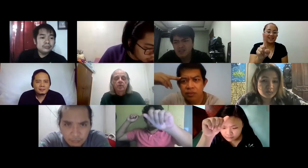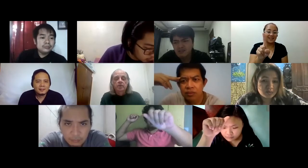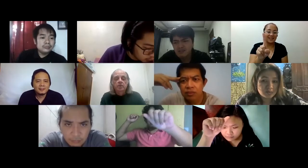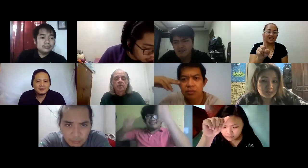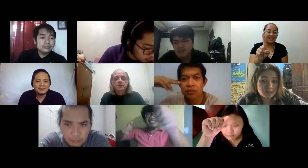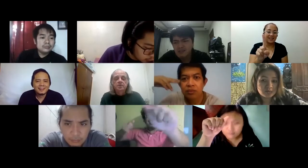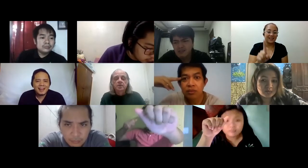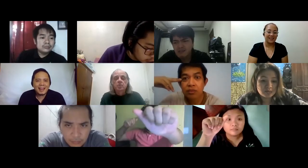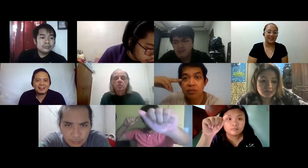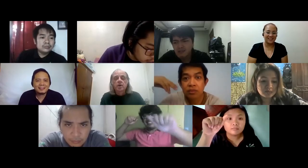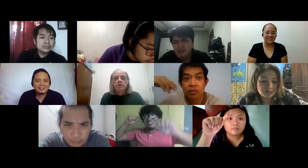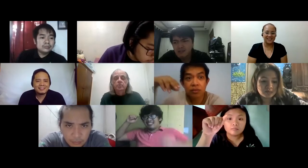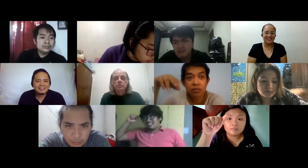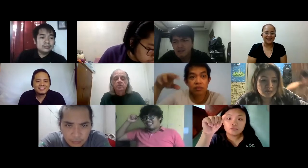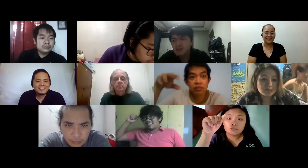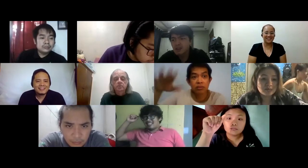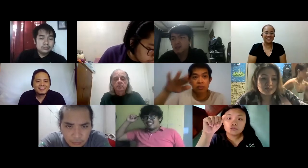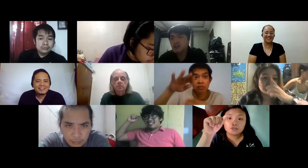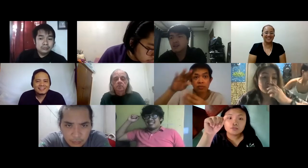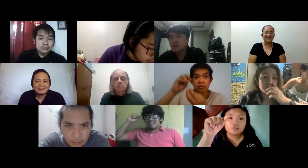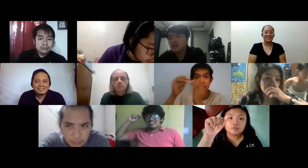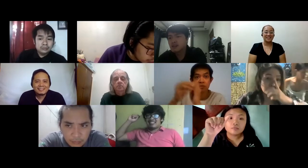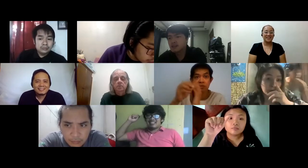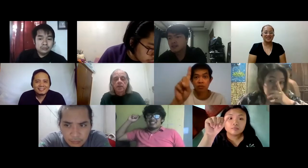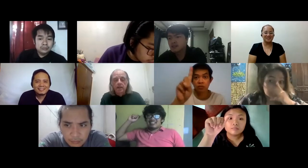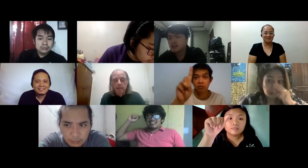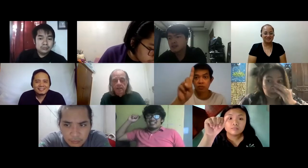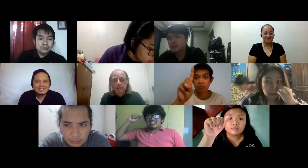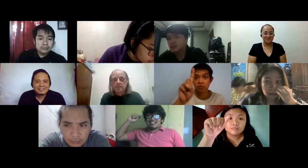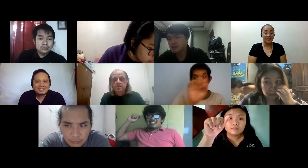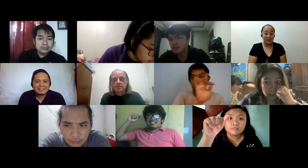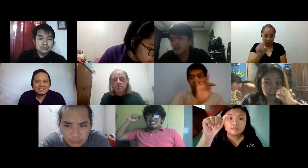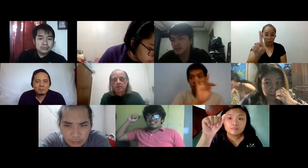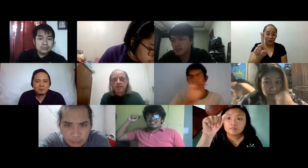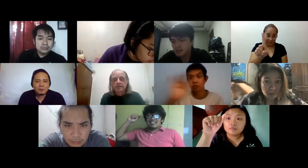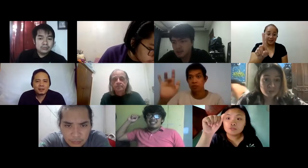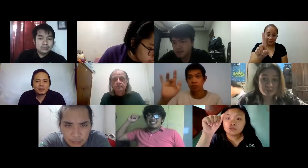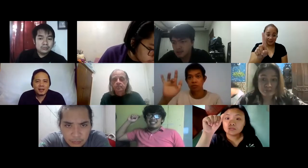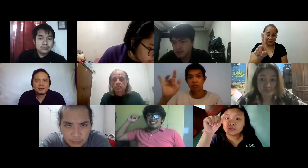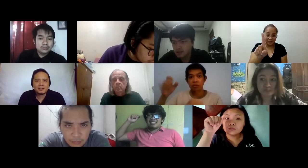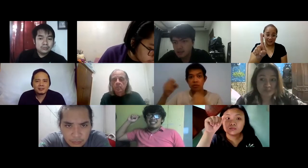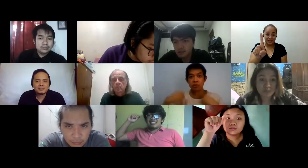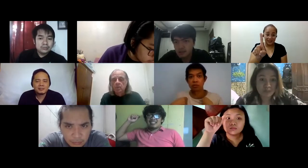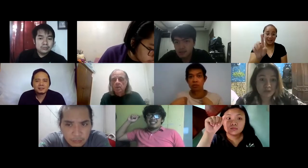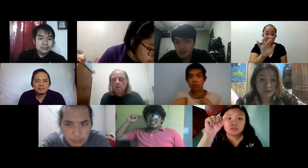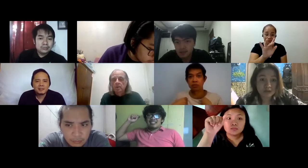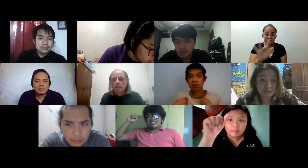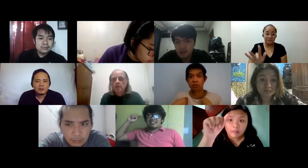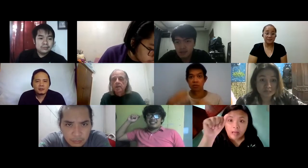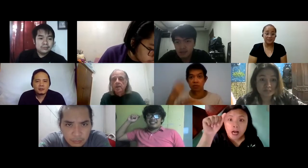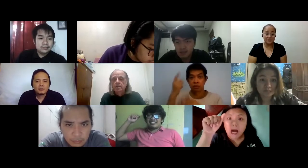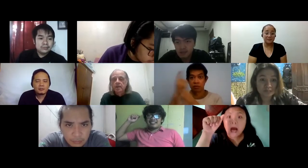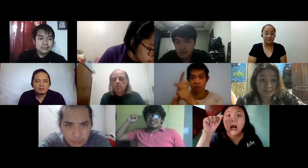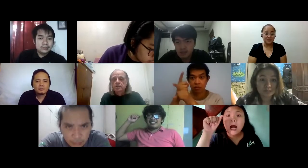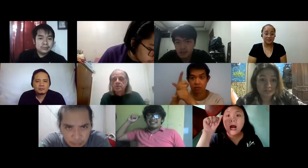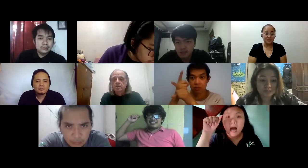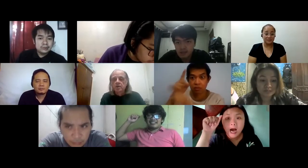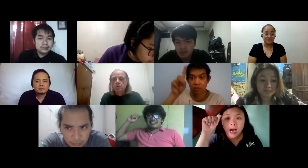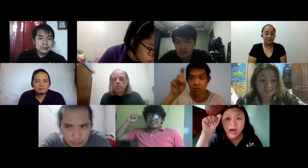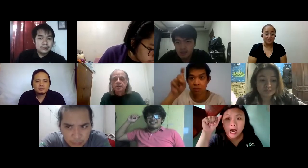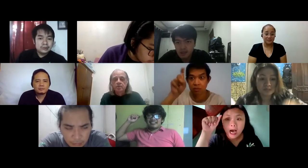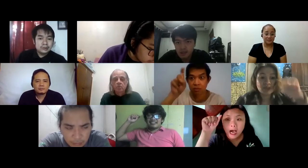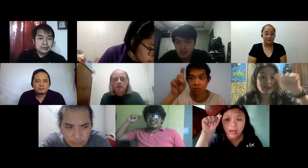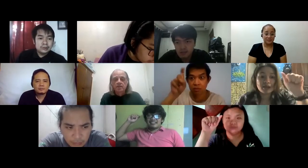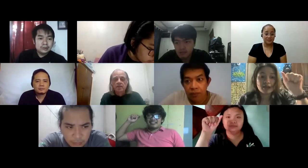Okay. Question number A. 1. A, yes. Number Okay. 1A. Okay. Now we're still